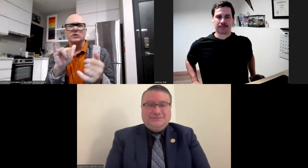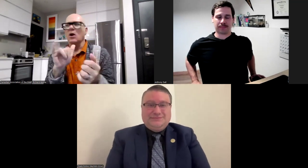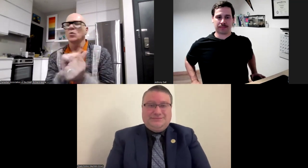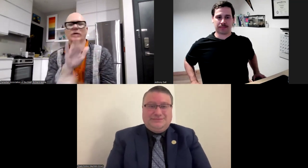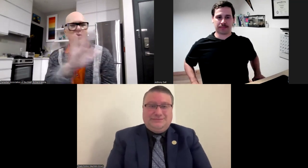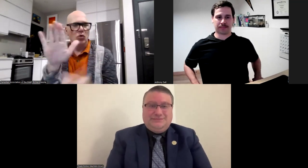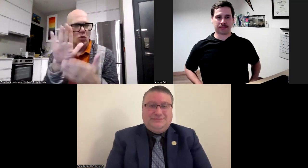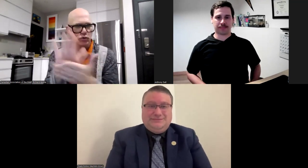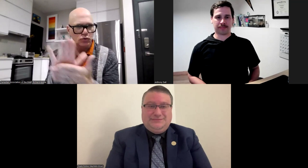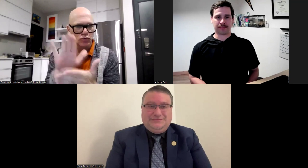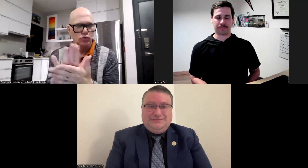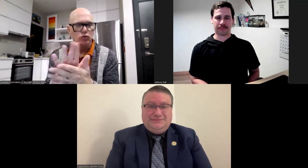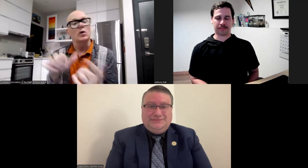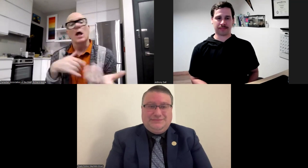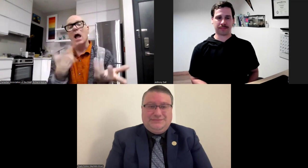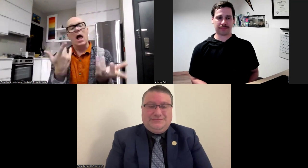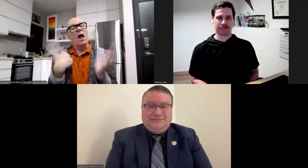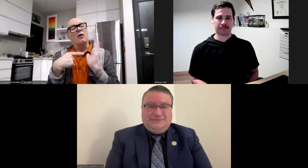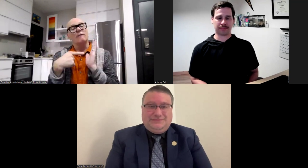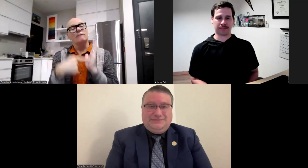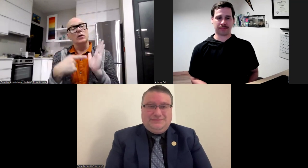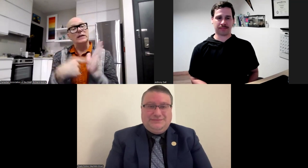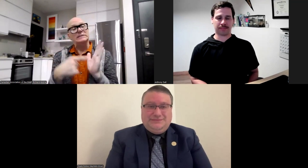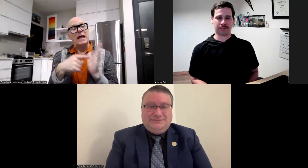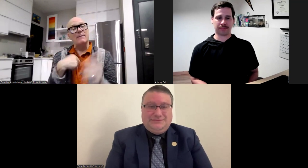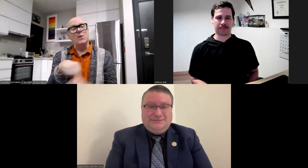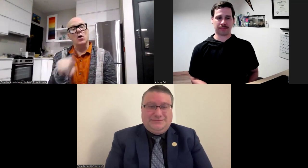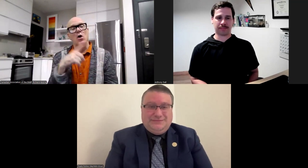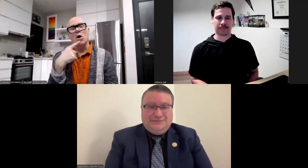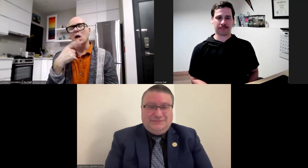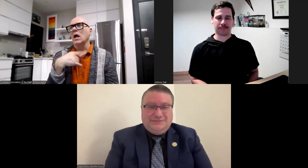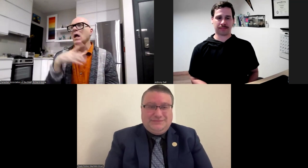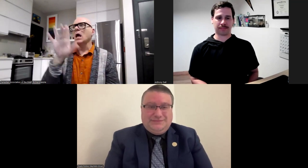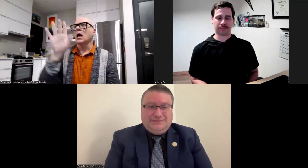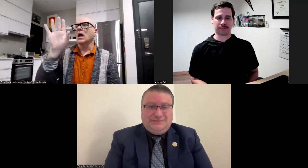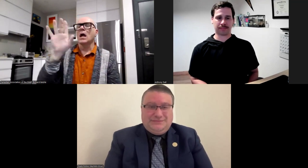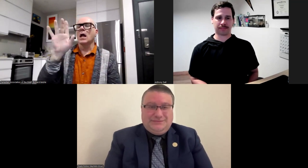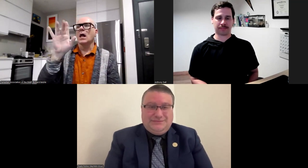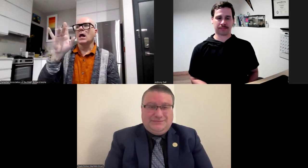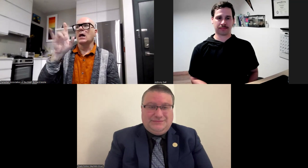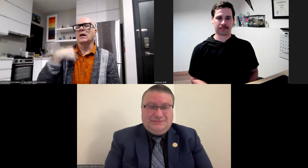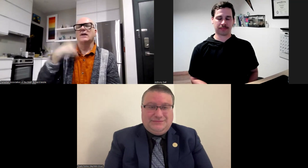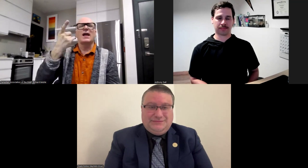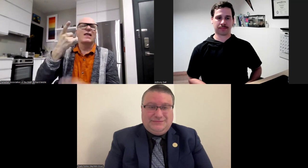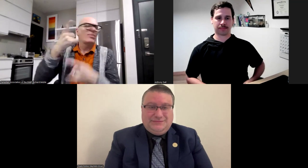your local school boards in K to 12. It starts with your school districts. It starts with advocating in that way.